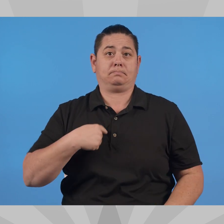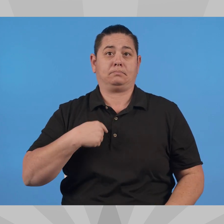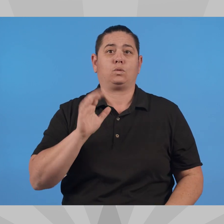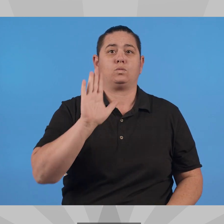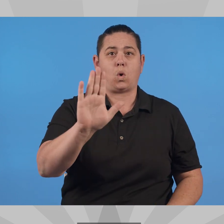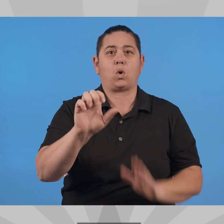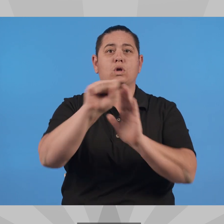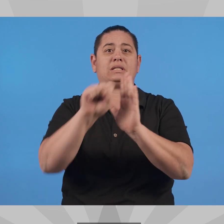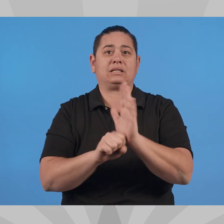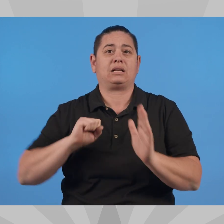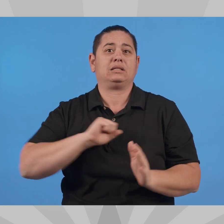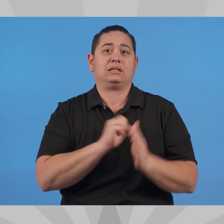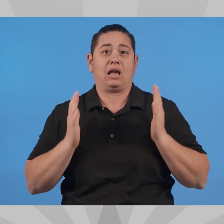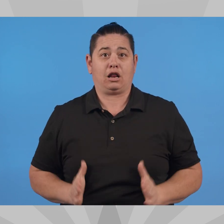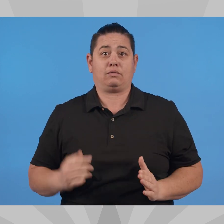Statement.